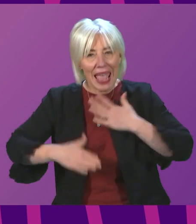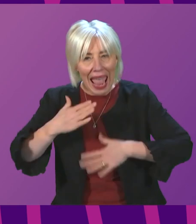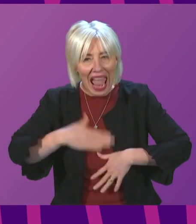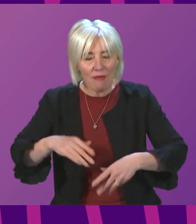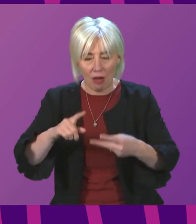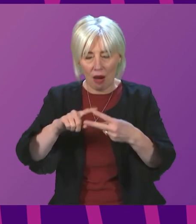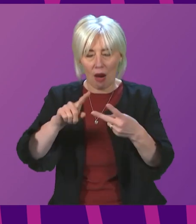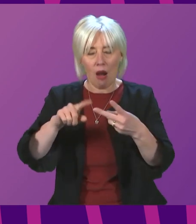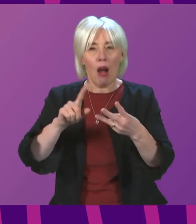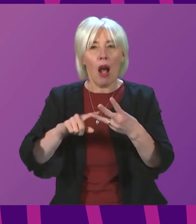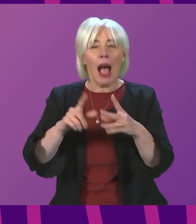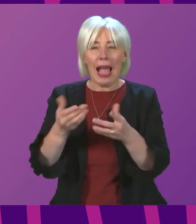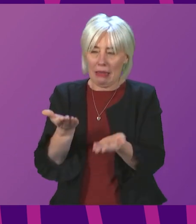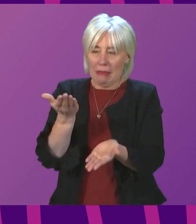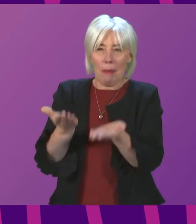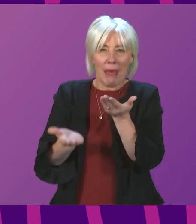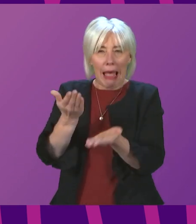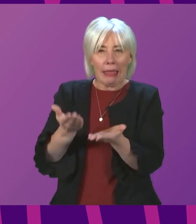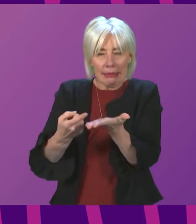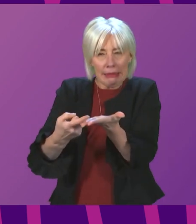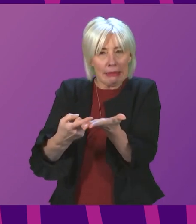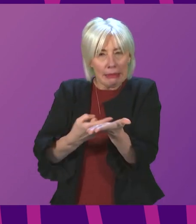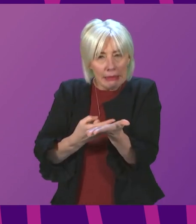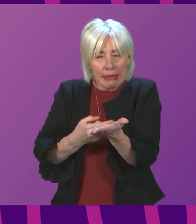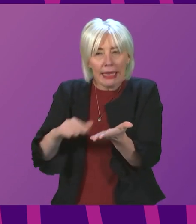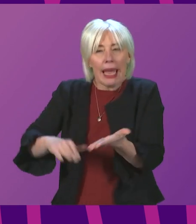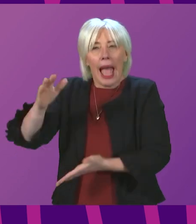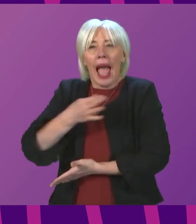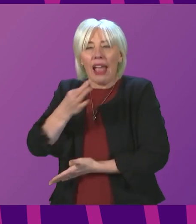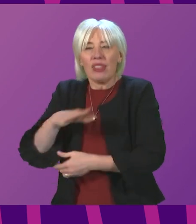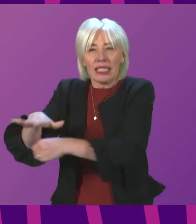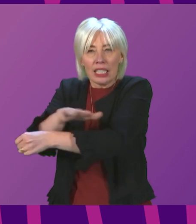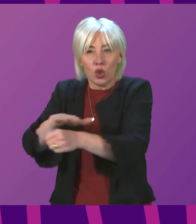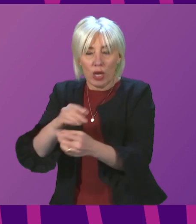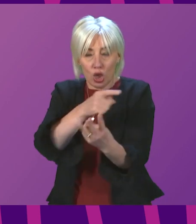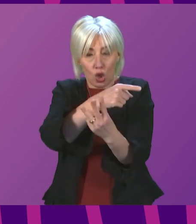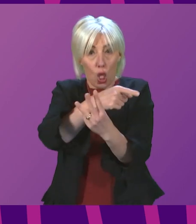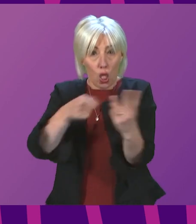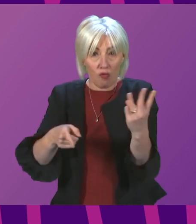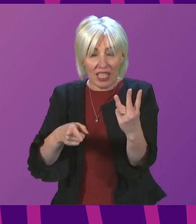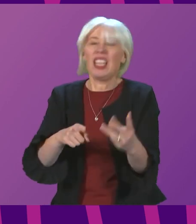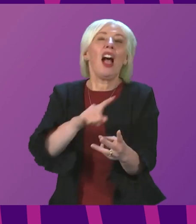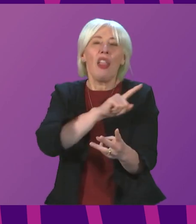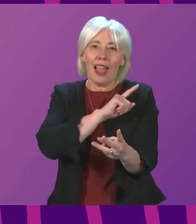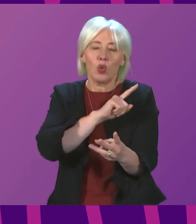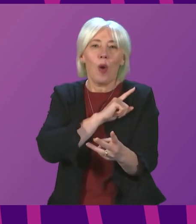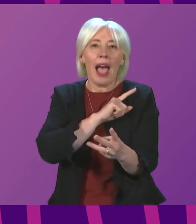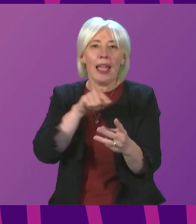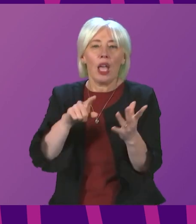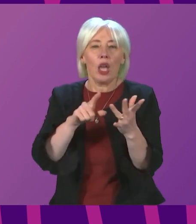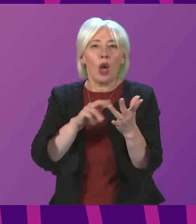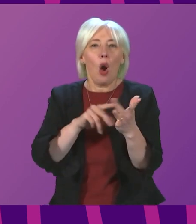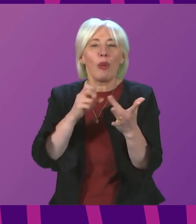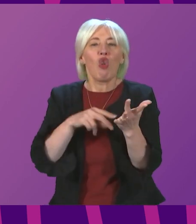and proportionate balanced measures in higher risk settings that are helping to blunt the edge of this Omicron